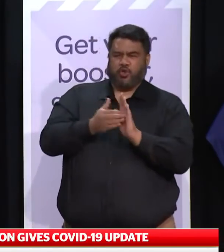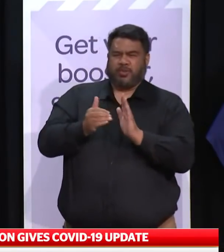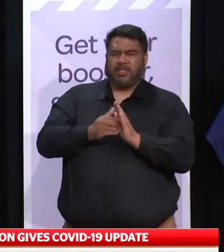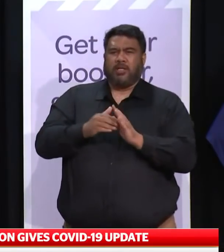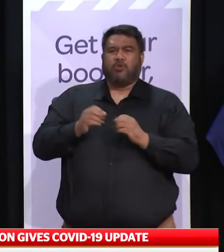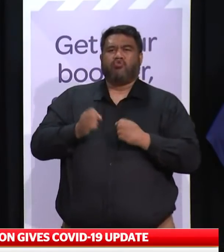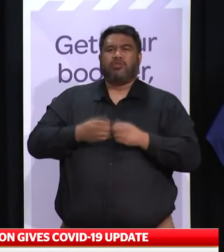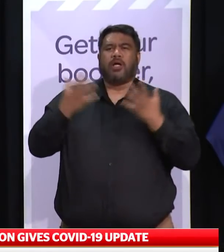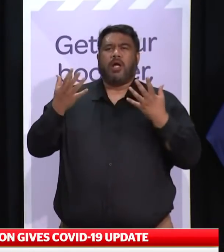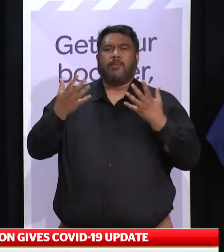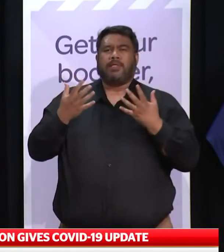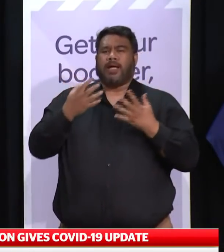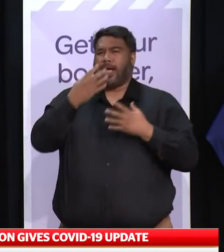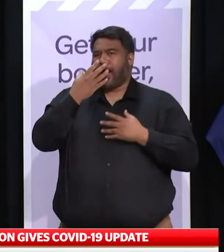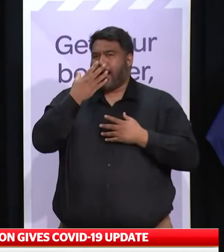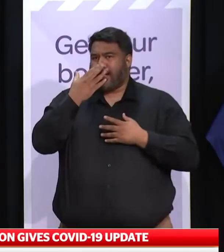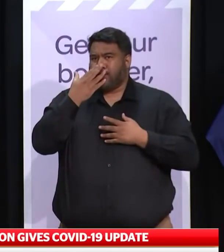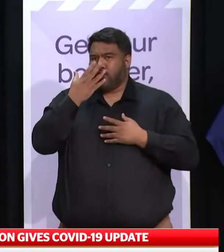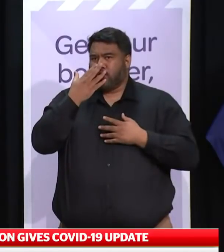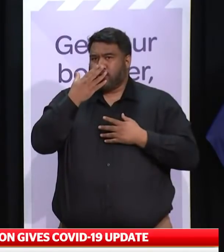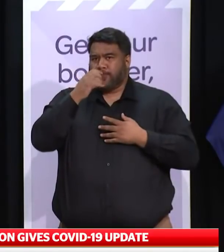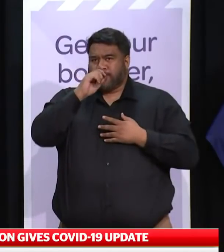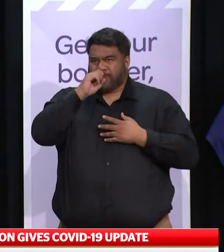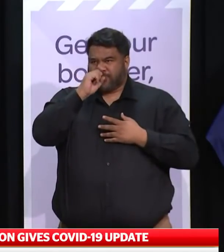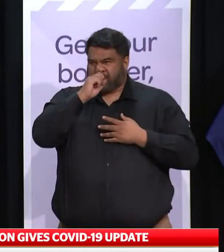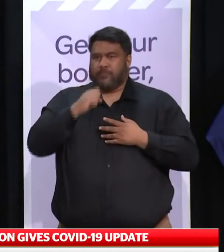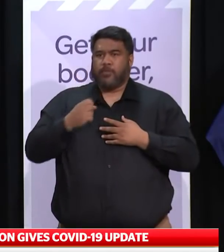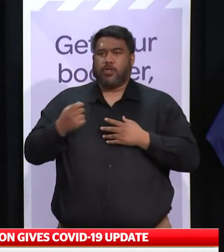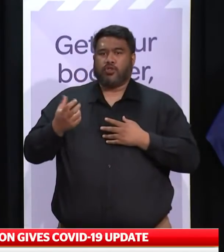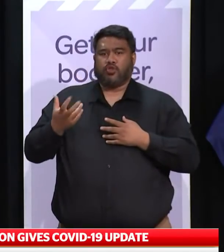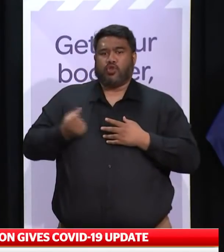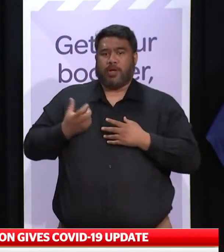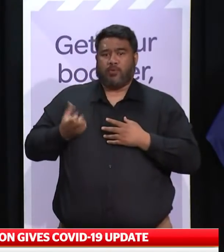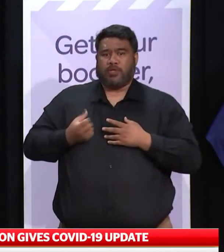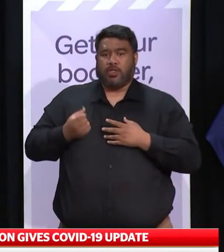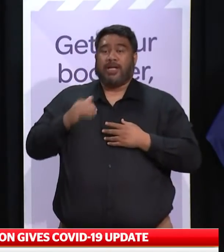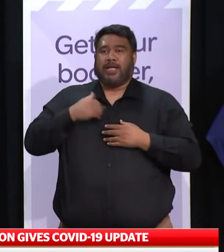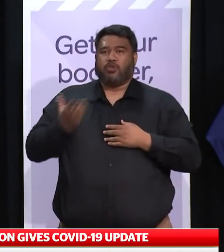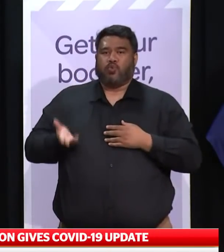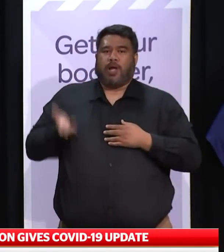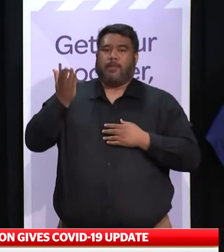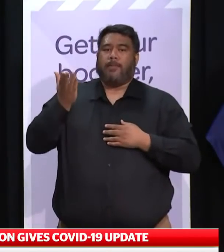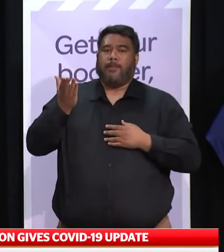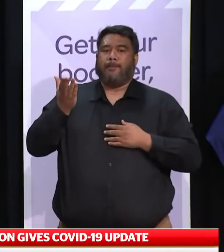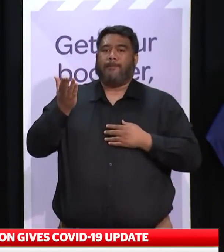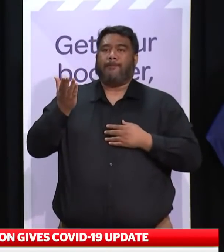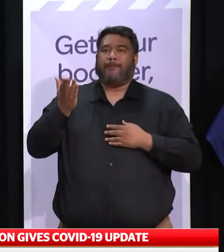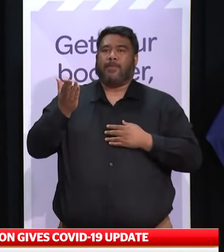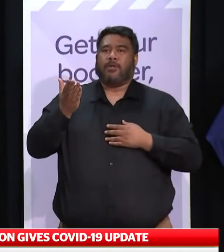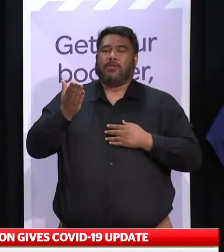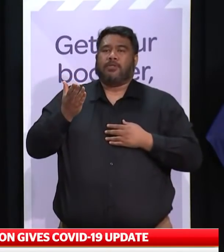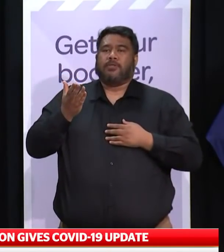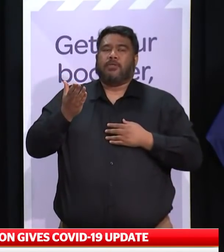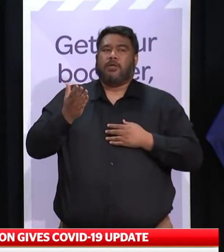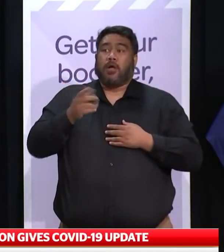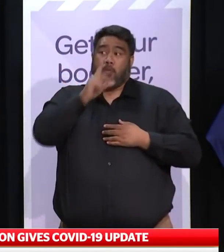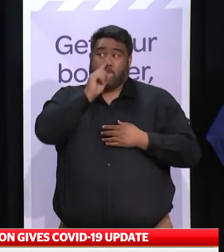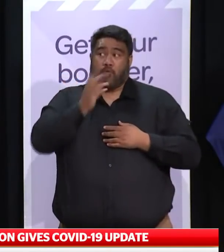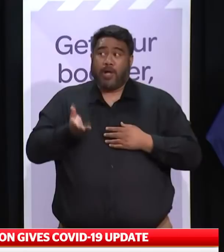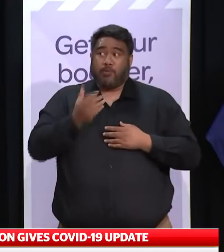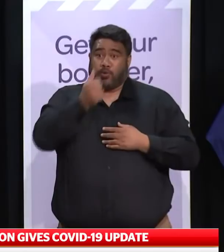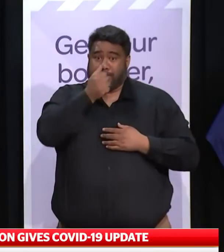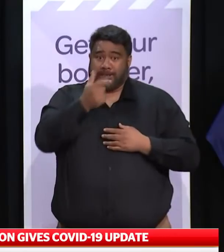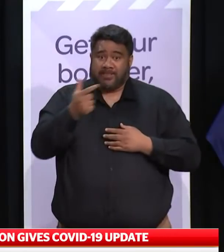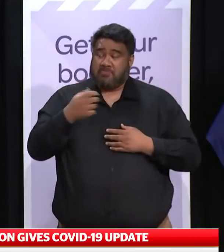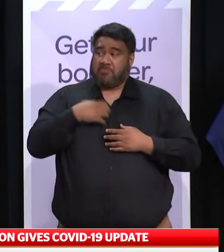and National Leader Chris Luxon has said that he supports the policy of raising it to 67. Will a